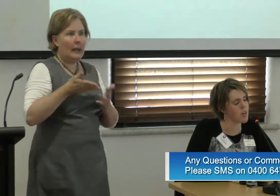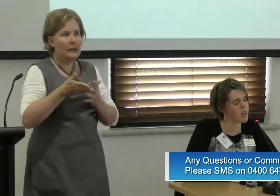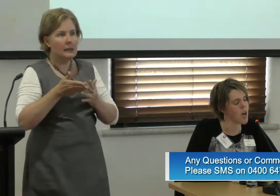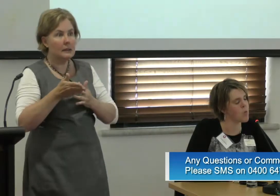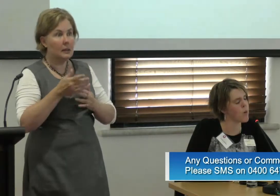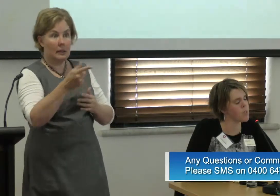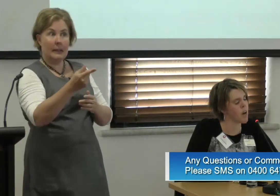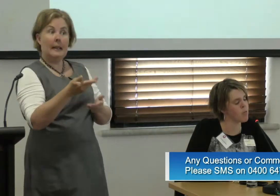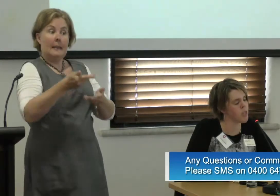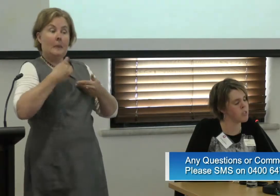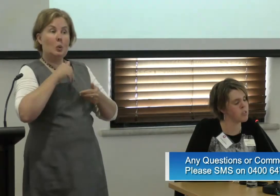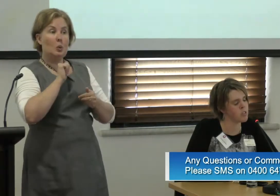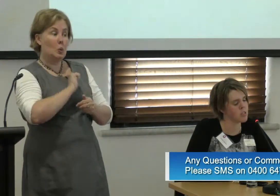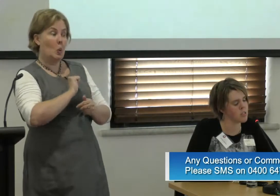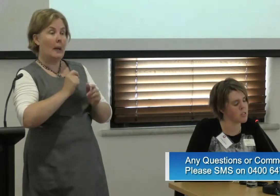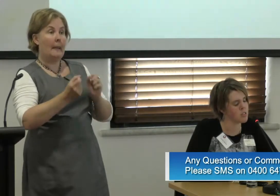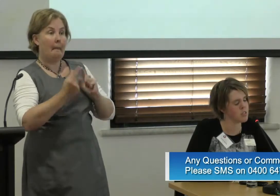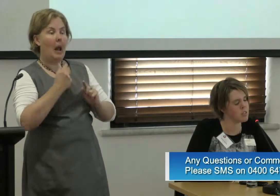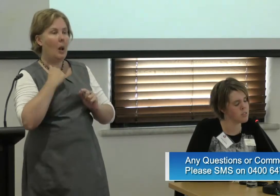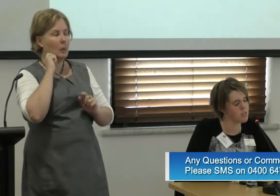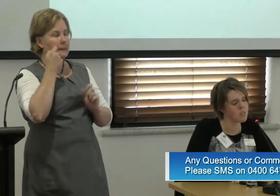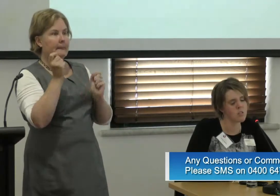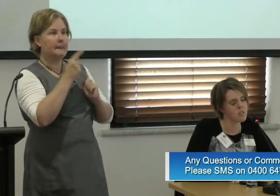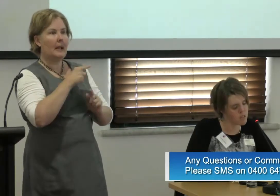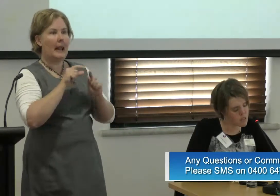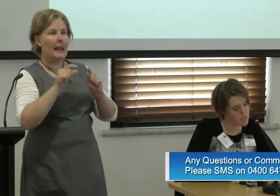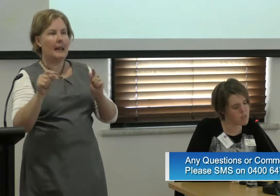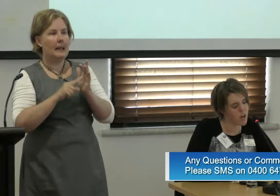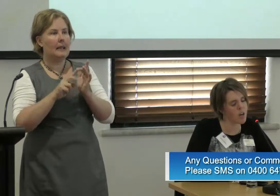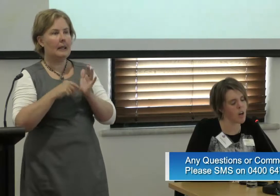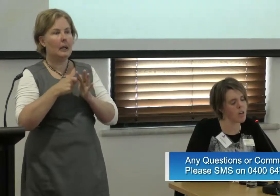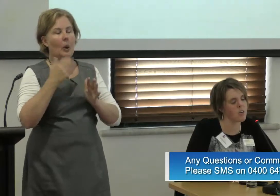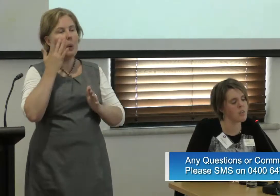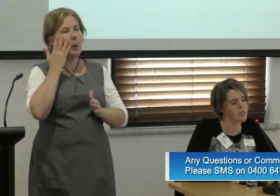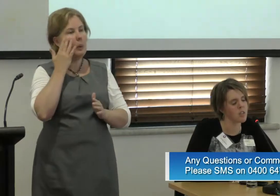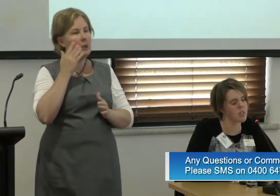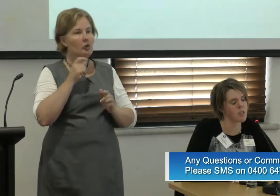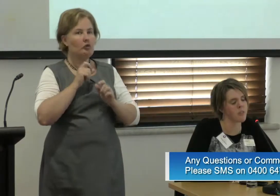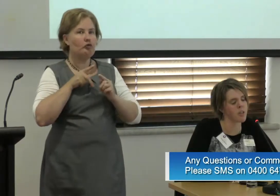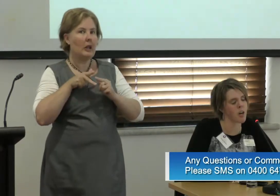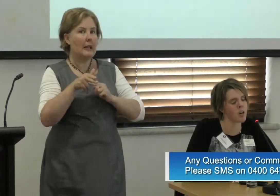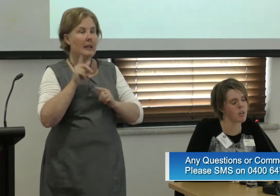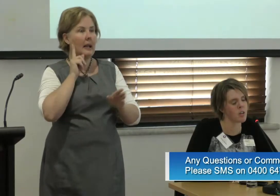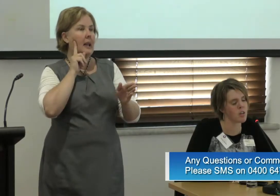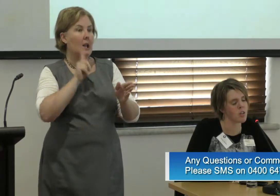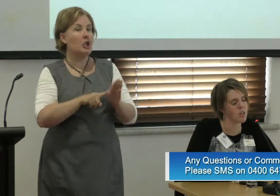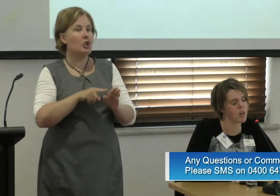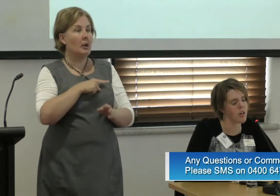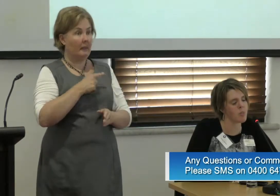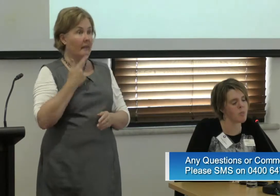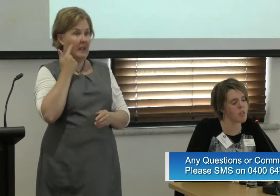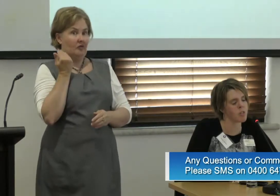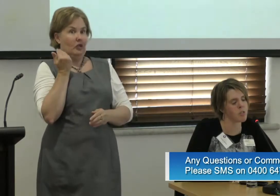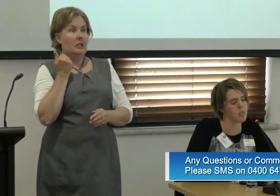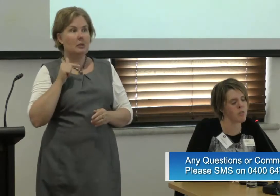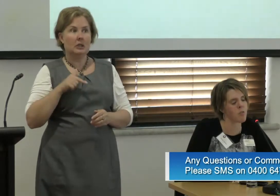great. And when was that released? Last year. Okay. Yeah, so fairly current. That would be